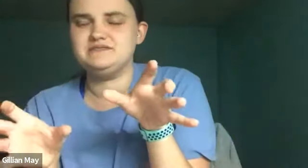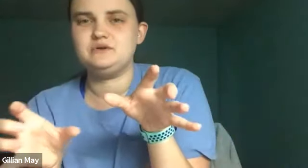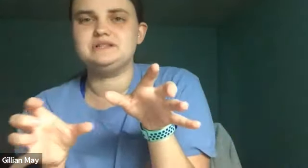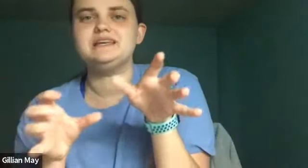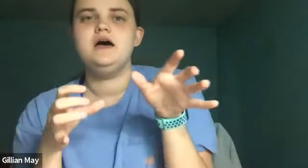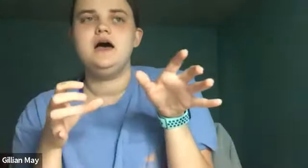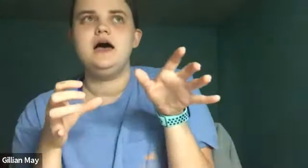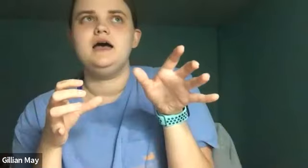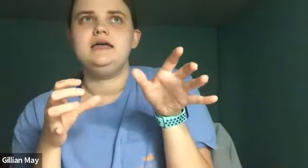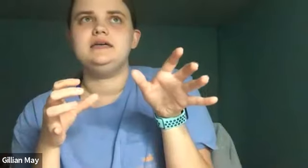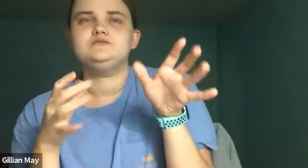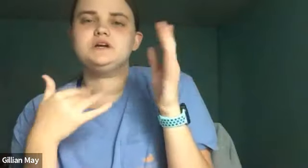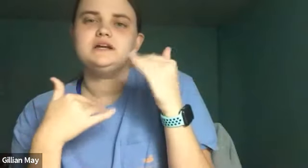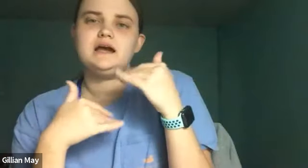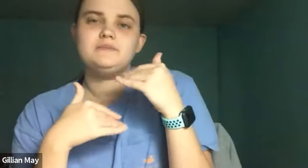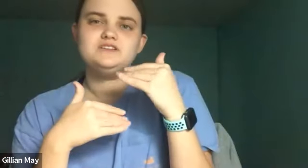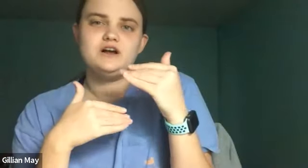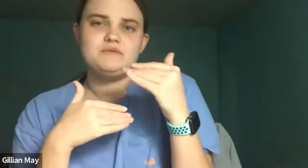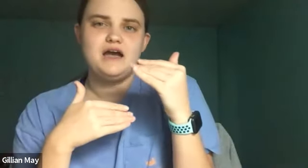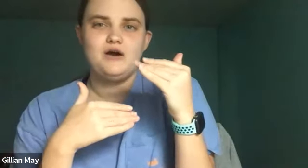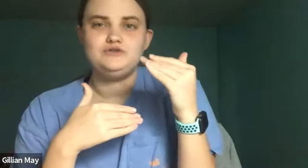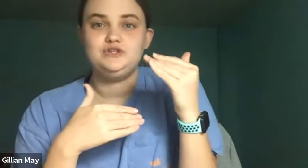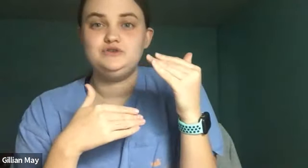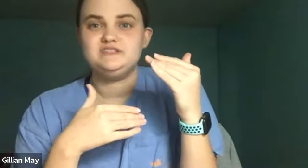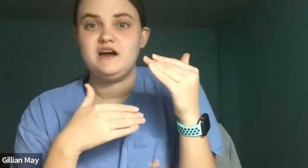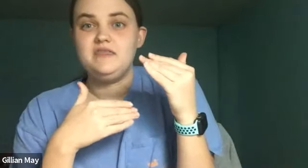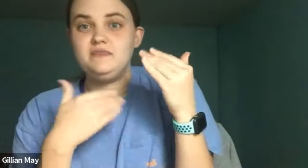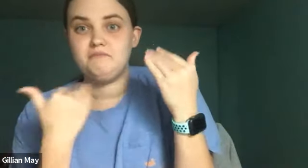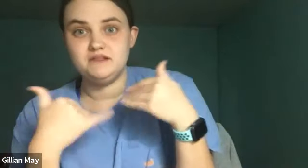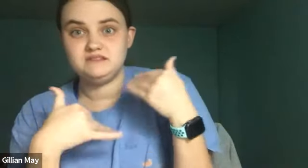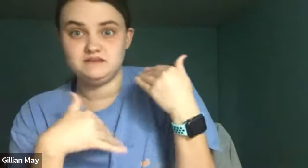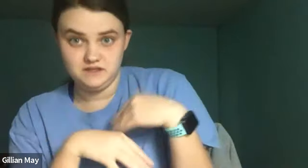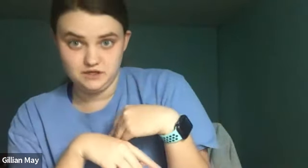course, I'm going to talk about how you sign the months of the year.